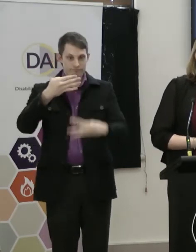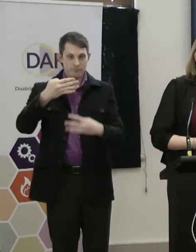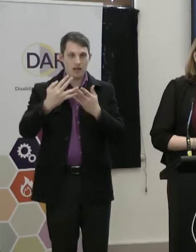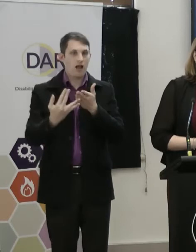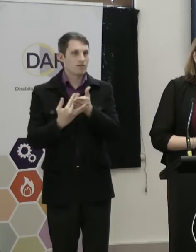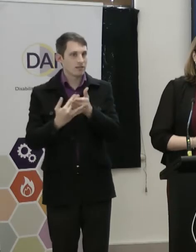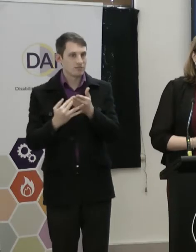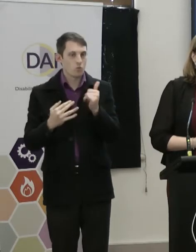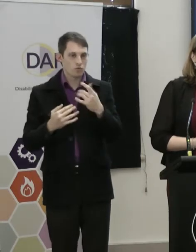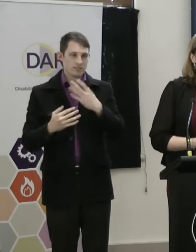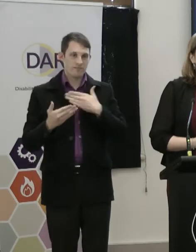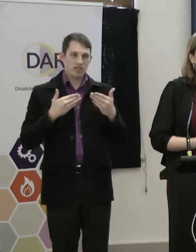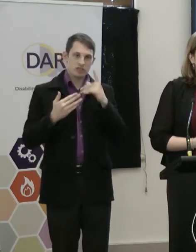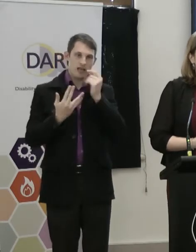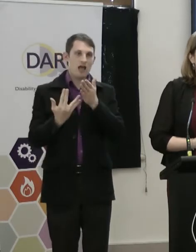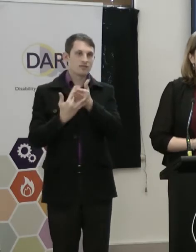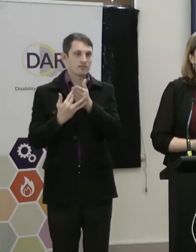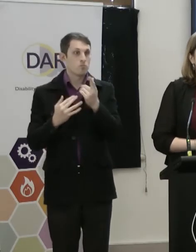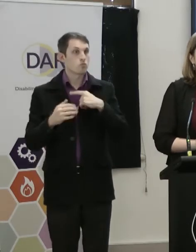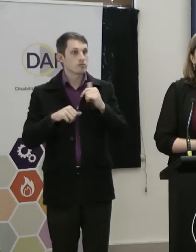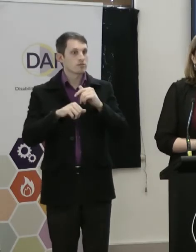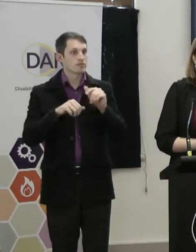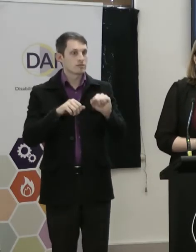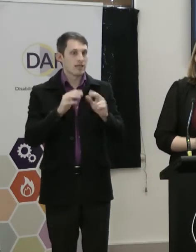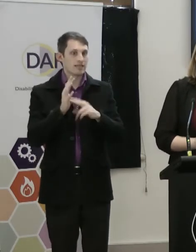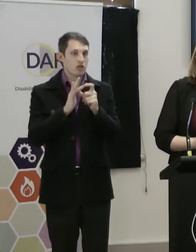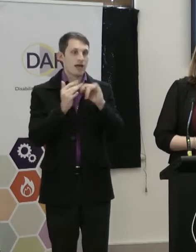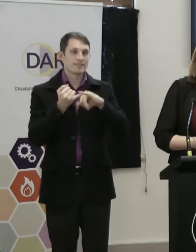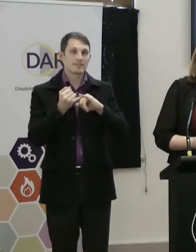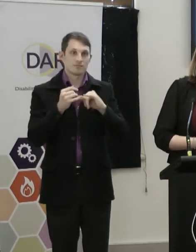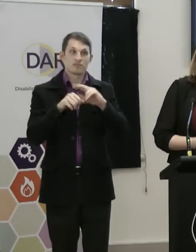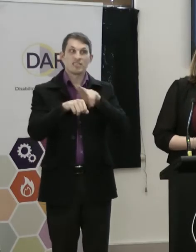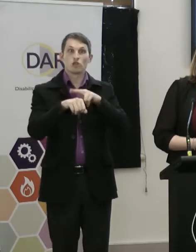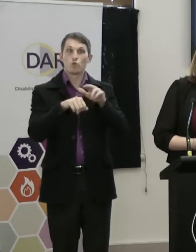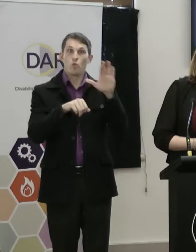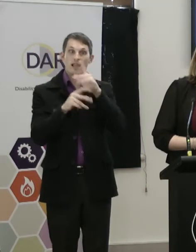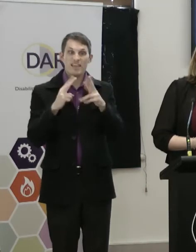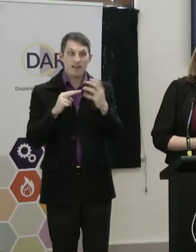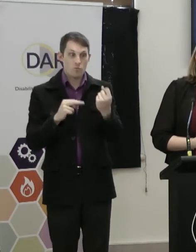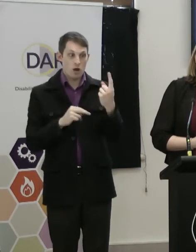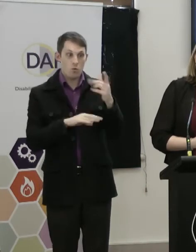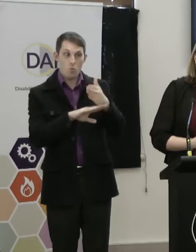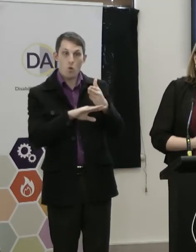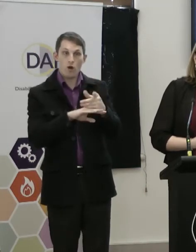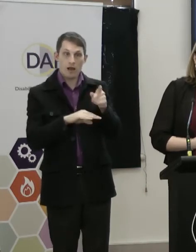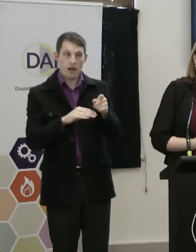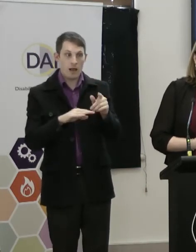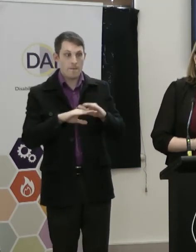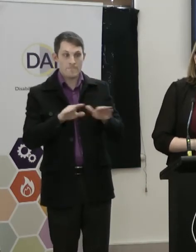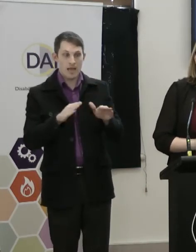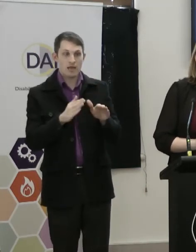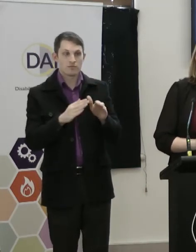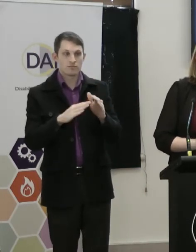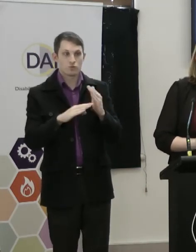self-manage. And the scheme, because it is national, means that if there is a worker that's banned or excluded from working in the disability sector in